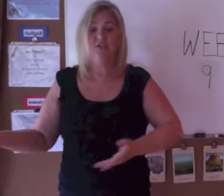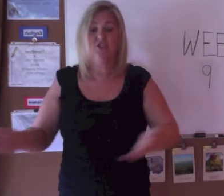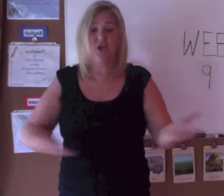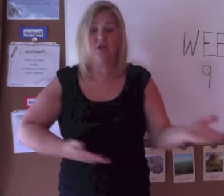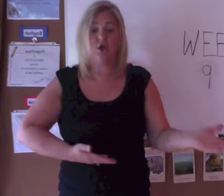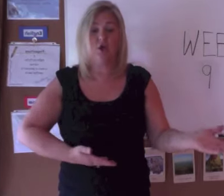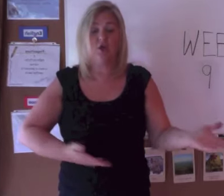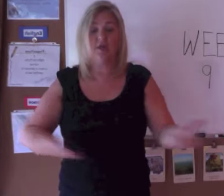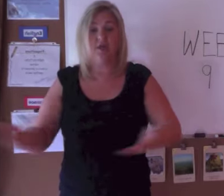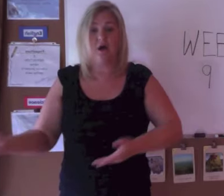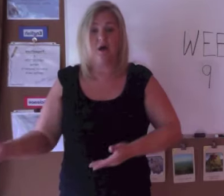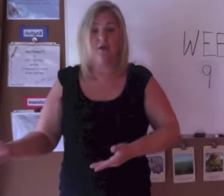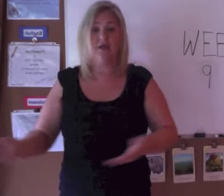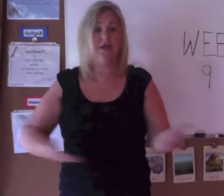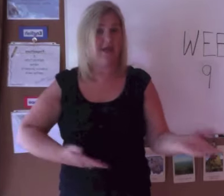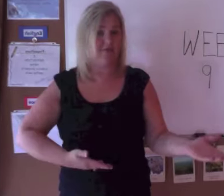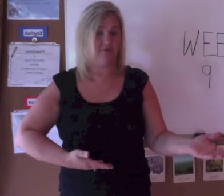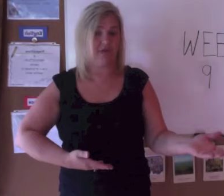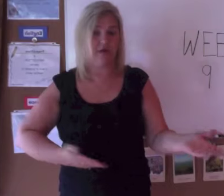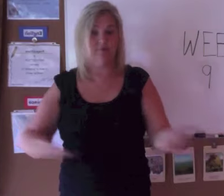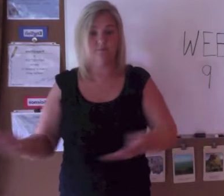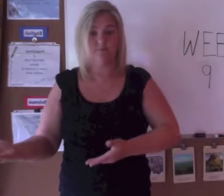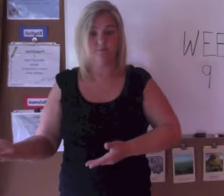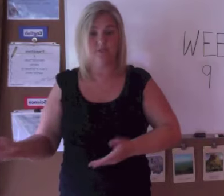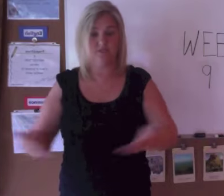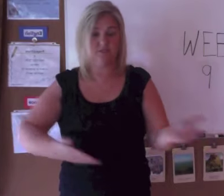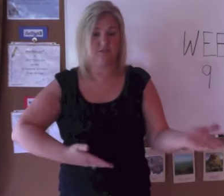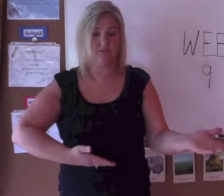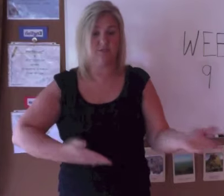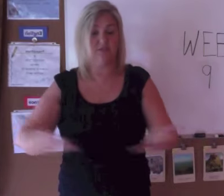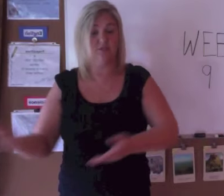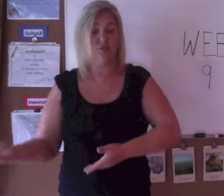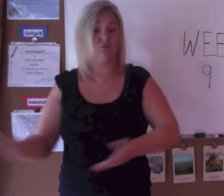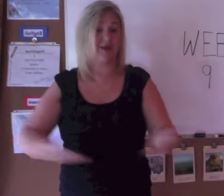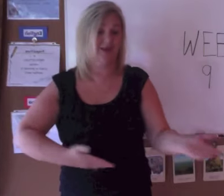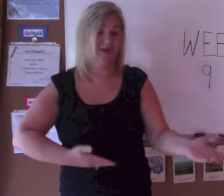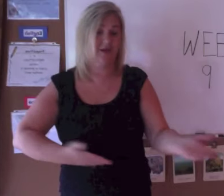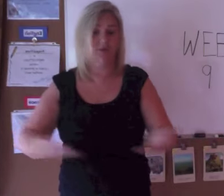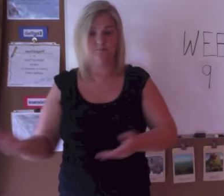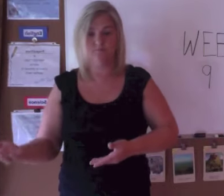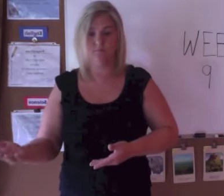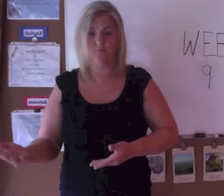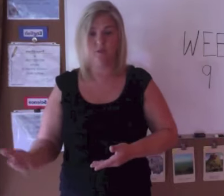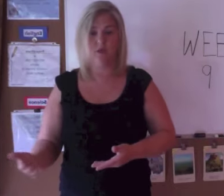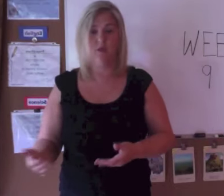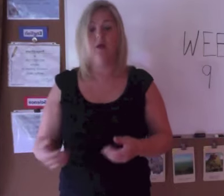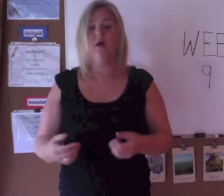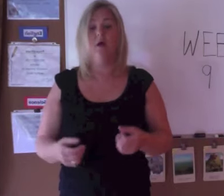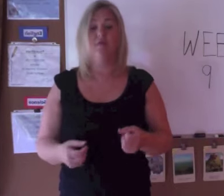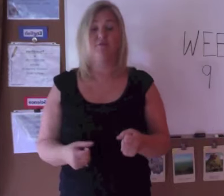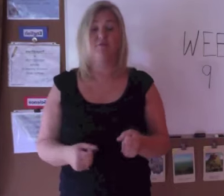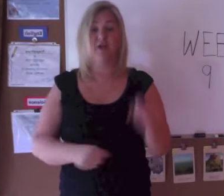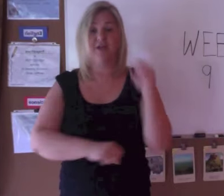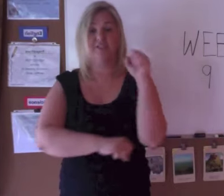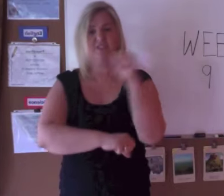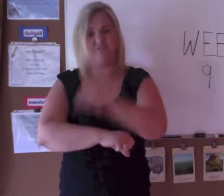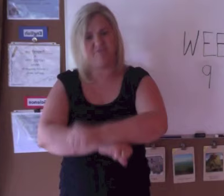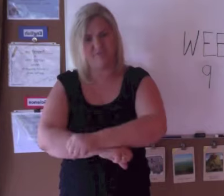Zanj and early Ghana in Africa. These means to trade. The Franks